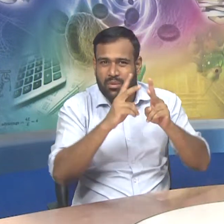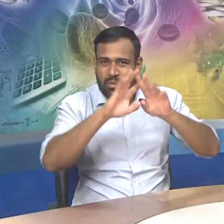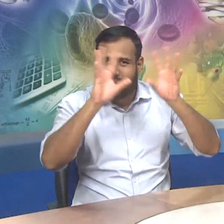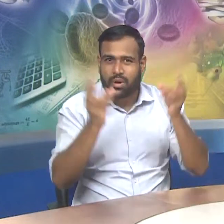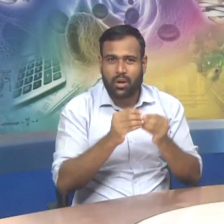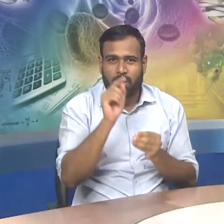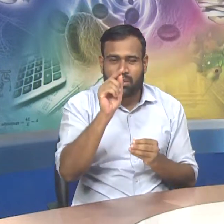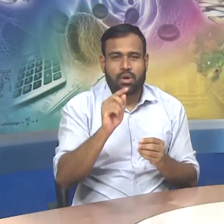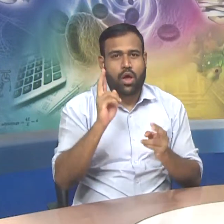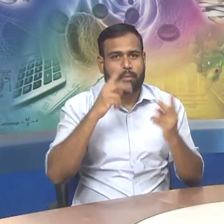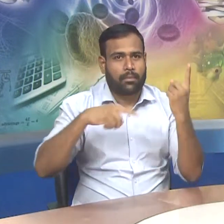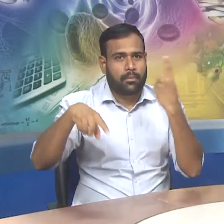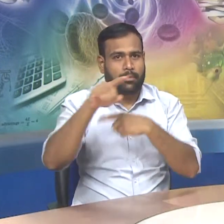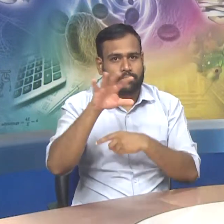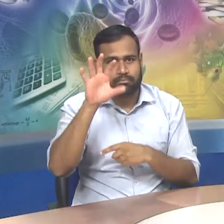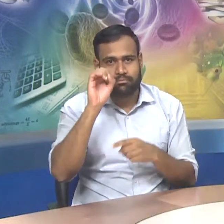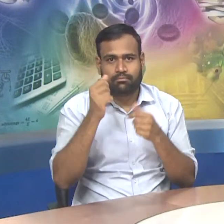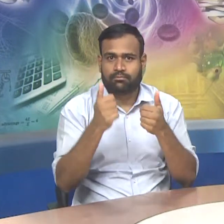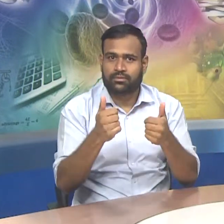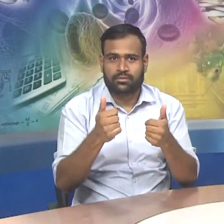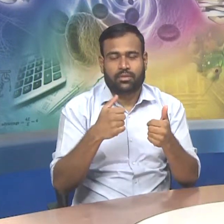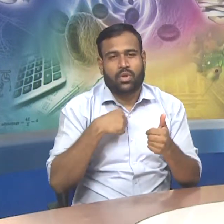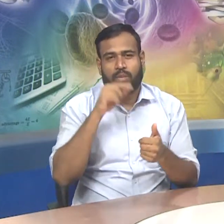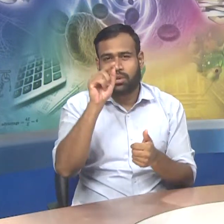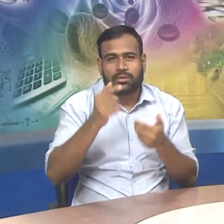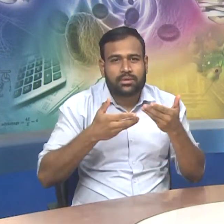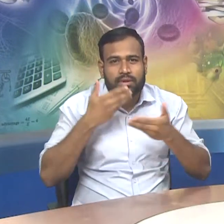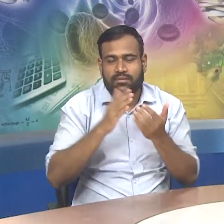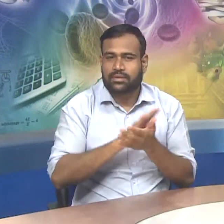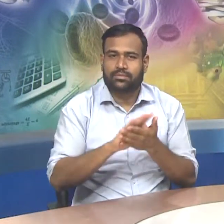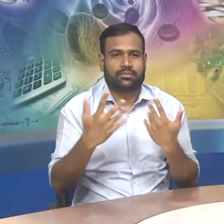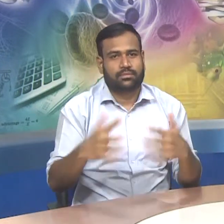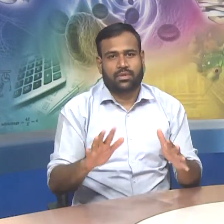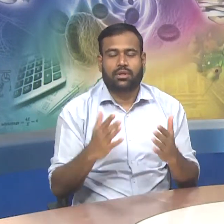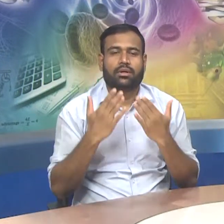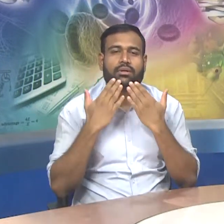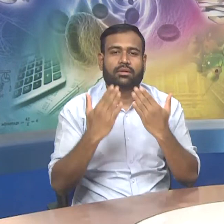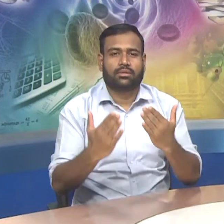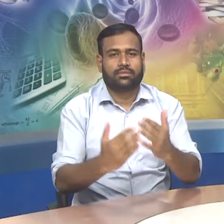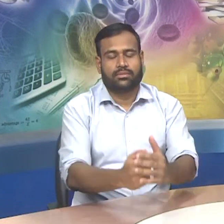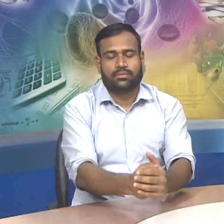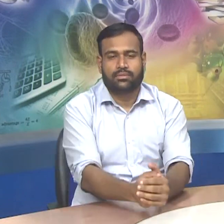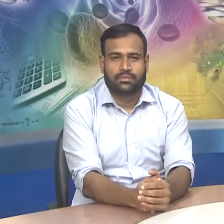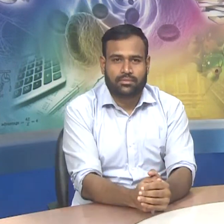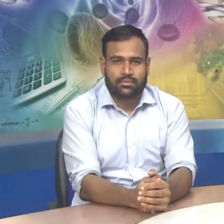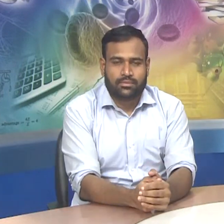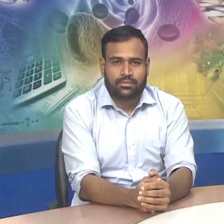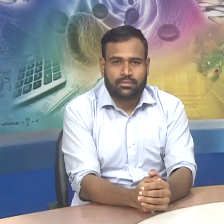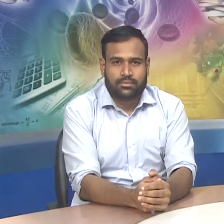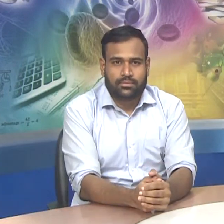lesson Union Executive, and also we understood important points about the president. Thank you.